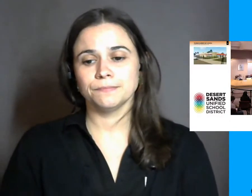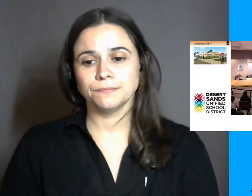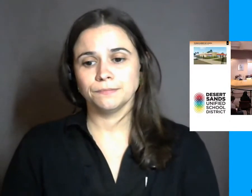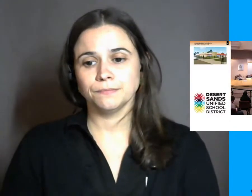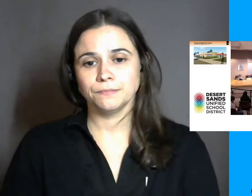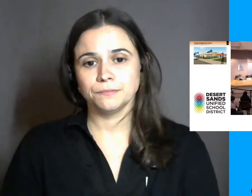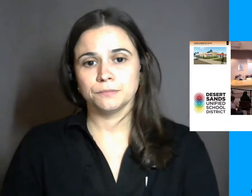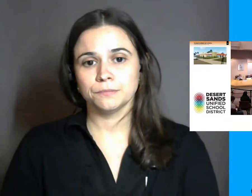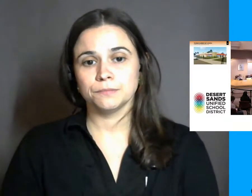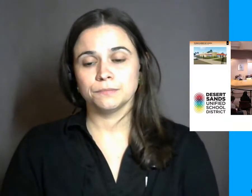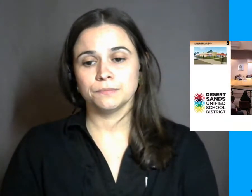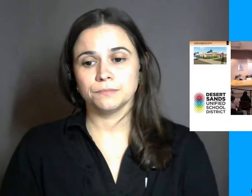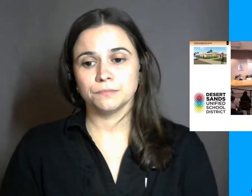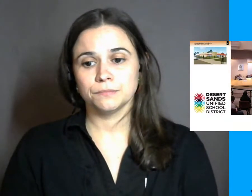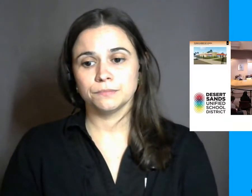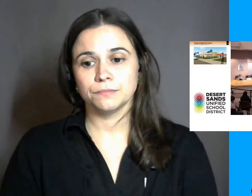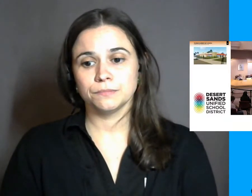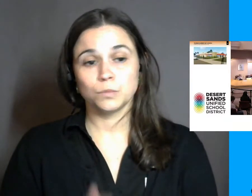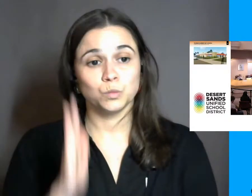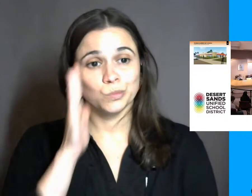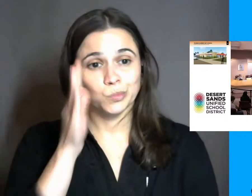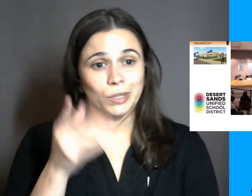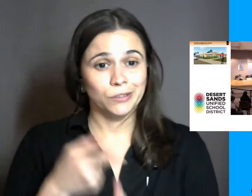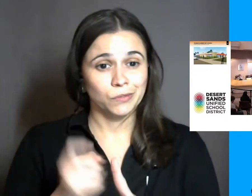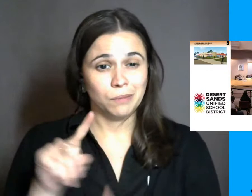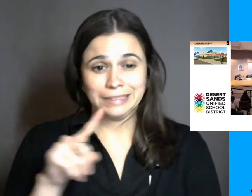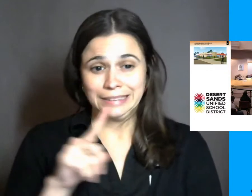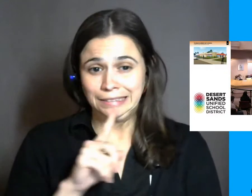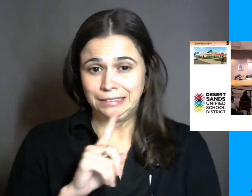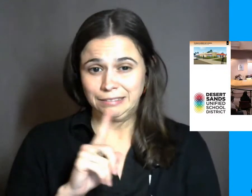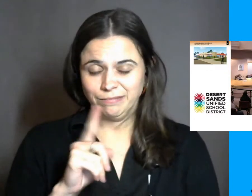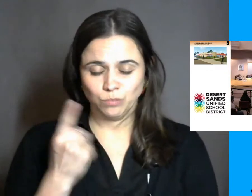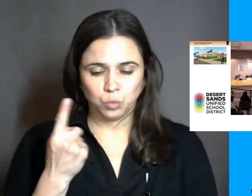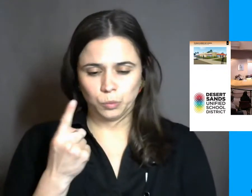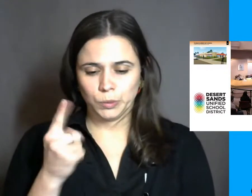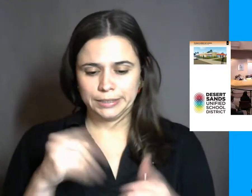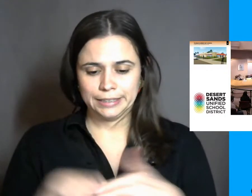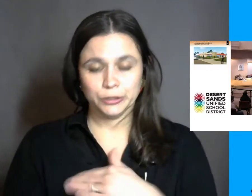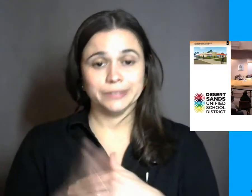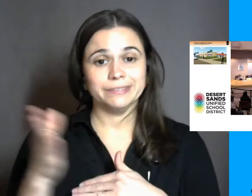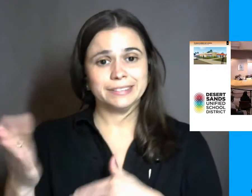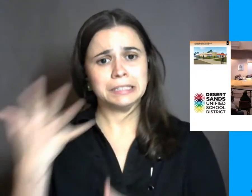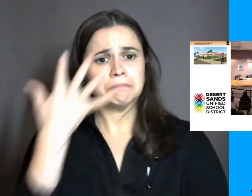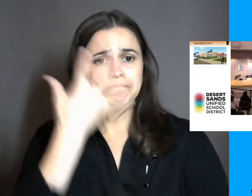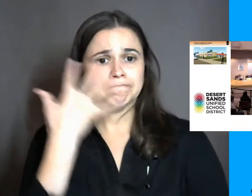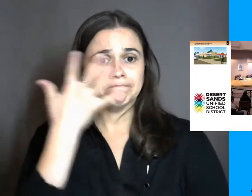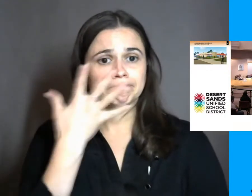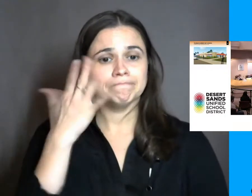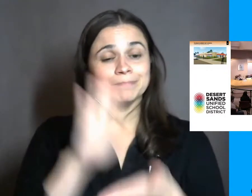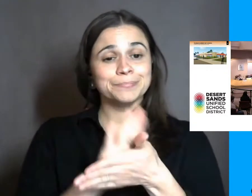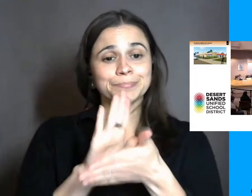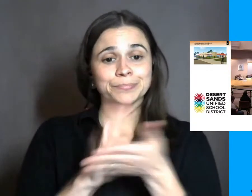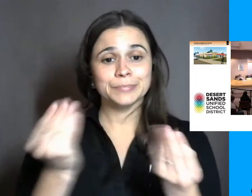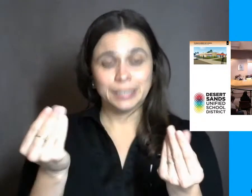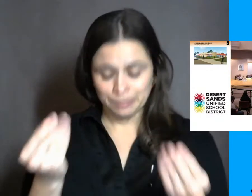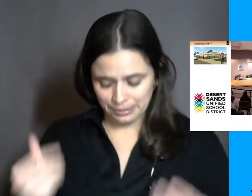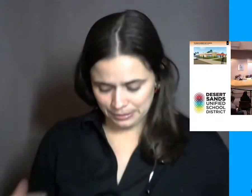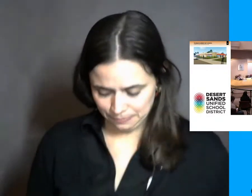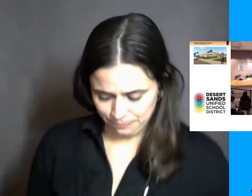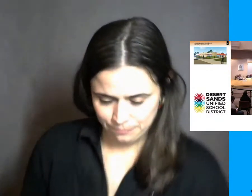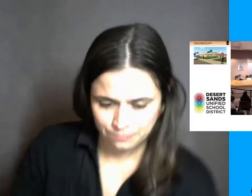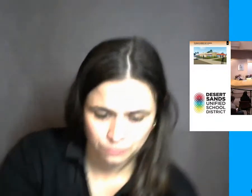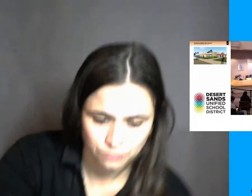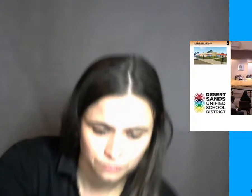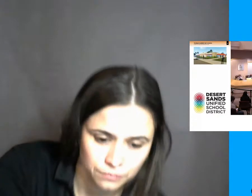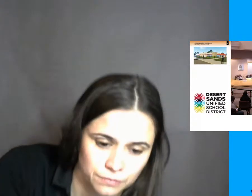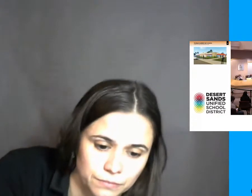building. This just gives you a perspective of that campus. This is where the makerspace will be. This is the west side of the campus.